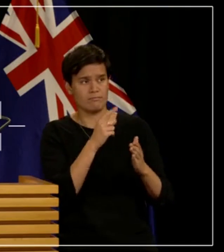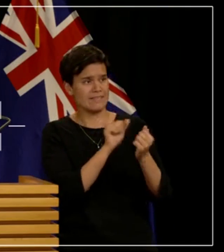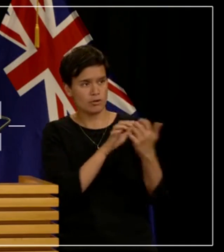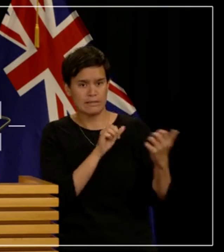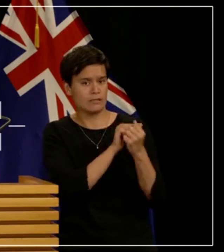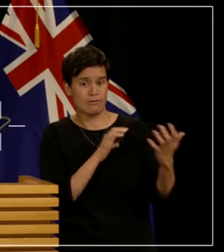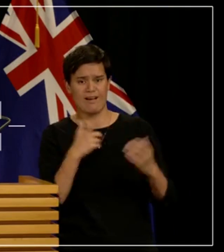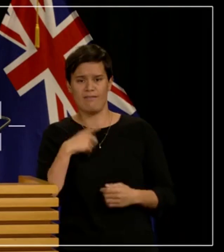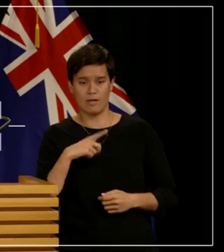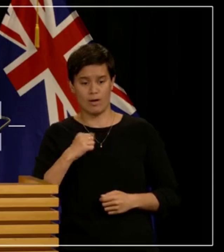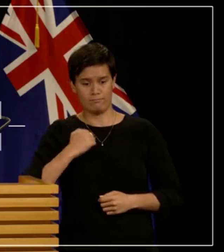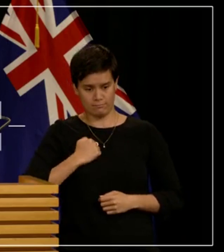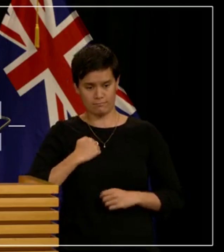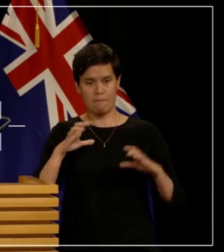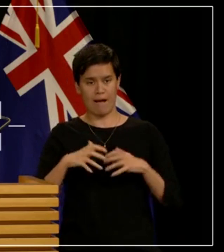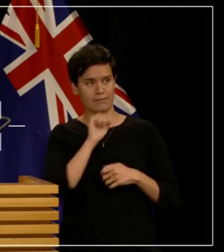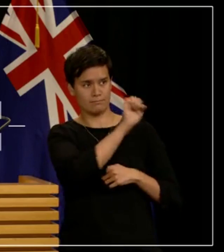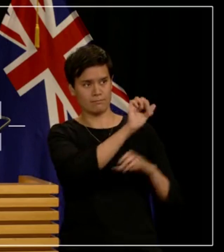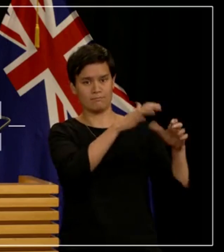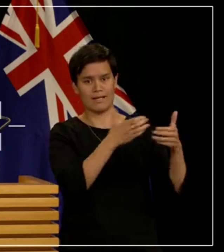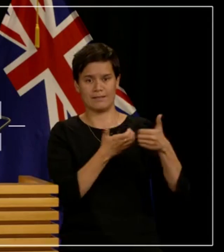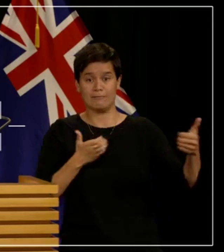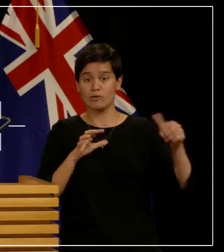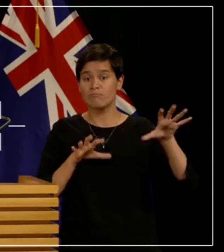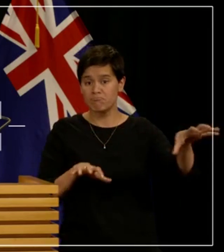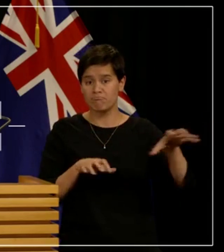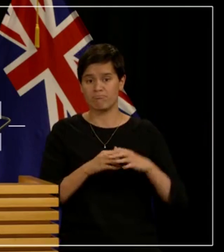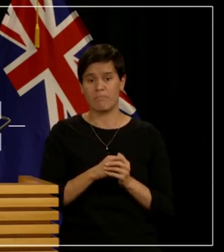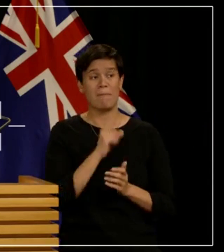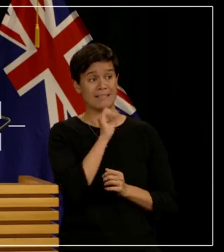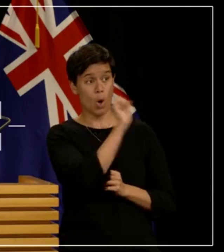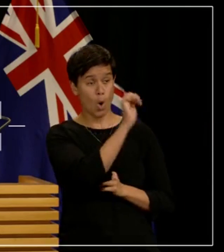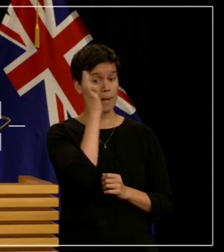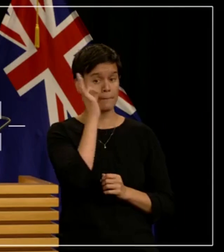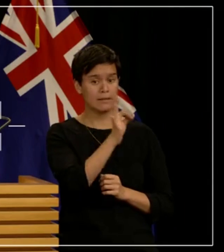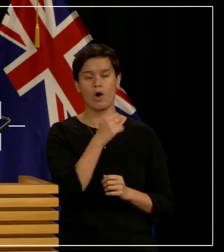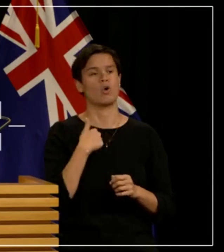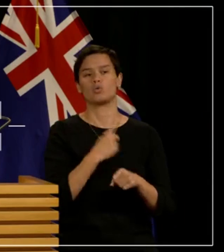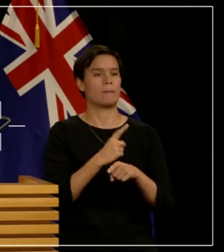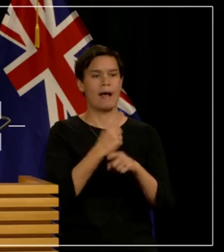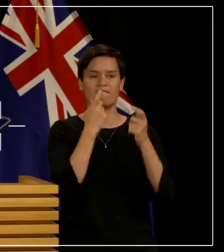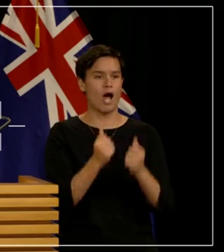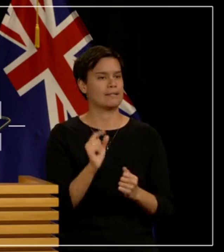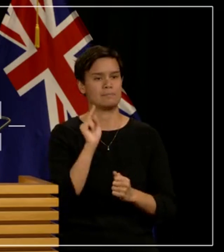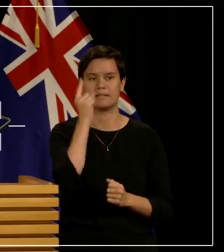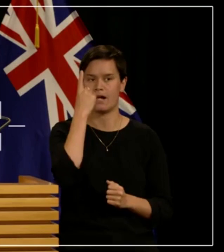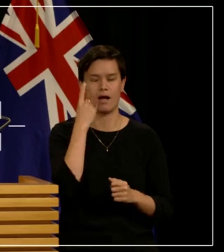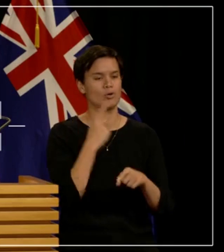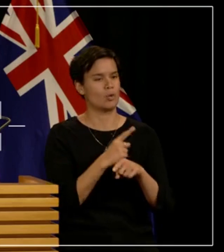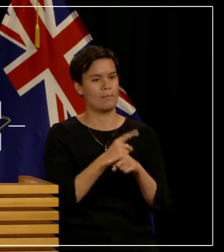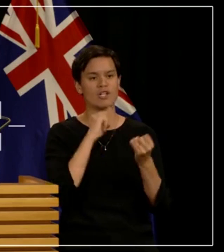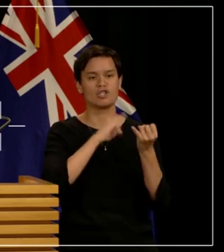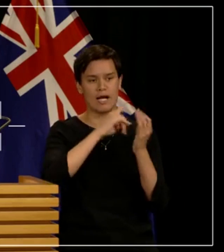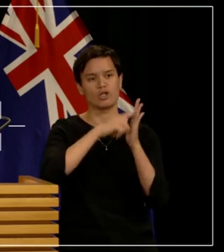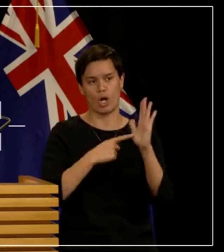different political parties. Mr. Jones' outburst came as the Trade Minister David Parker and Foreign Minister Winston Peters, Mr.